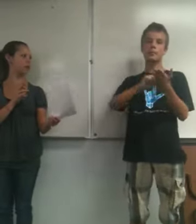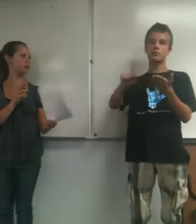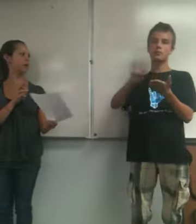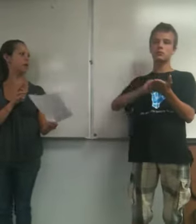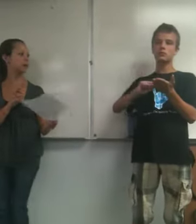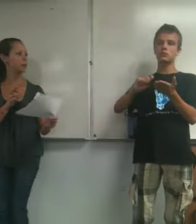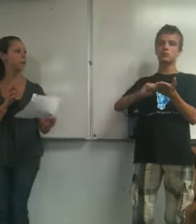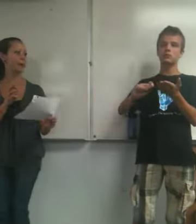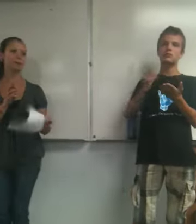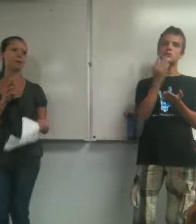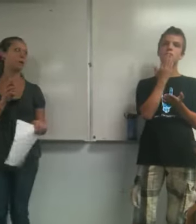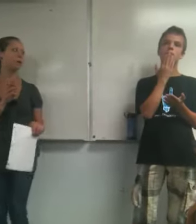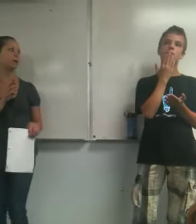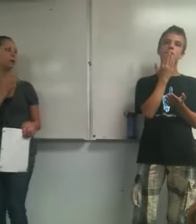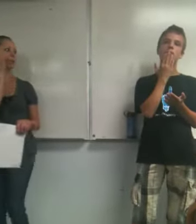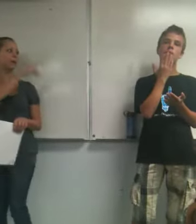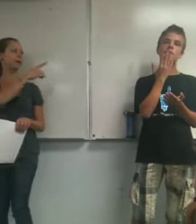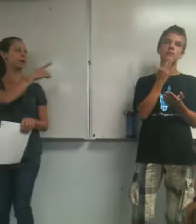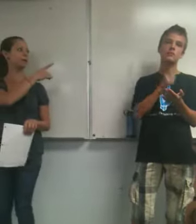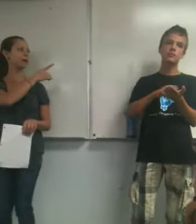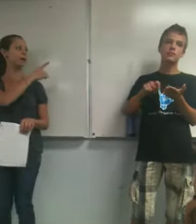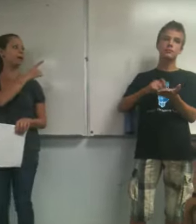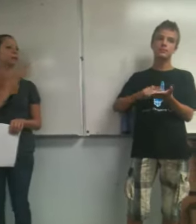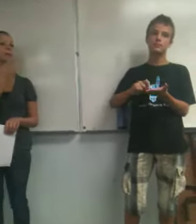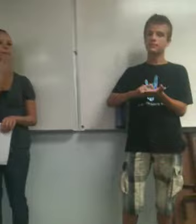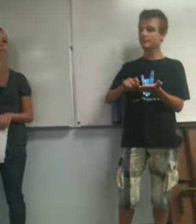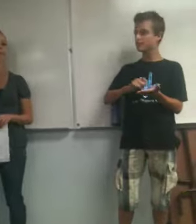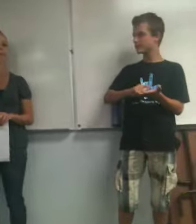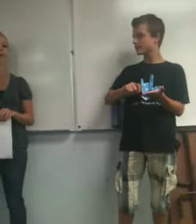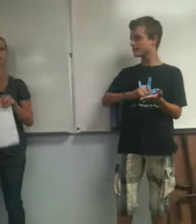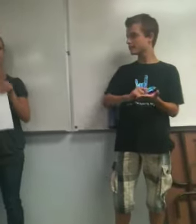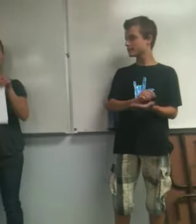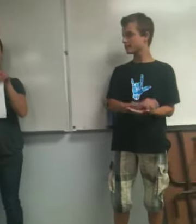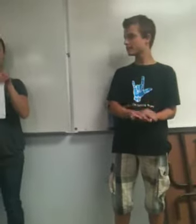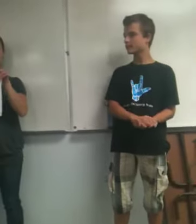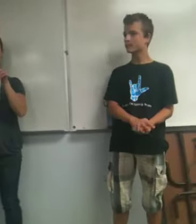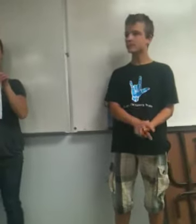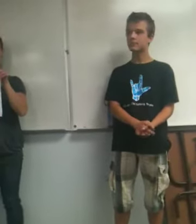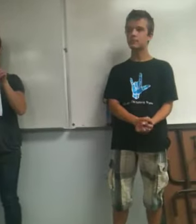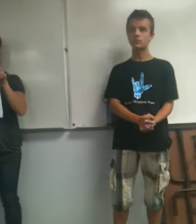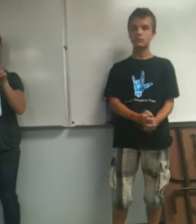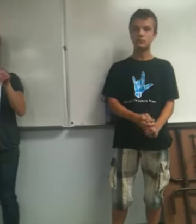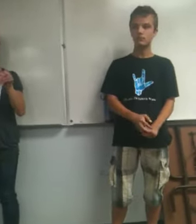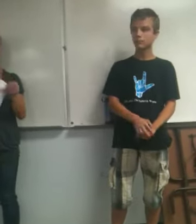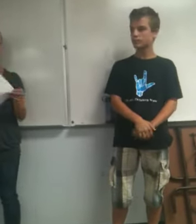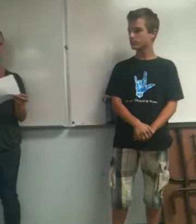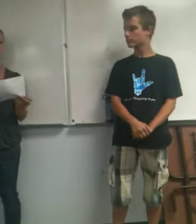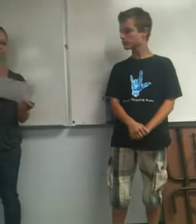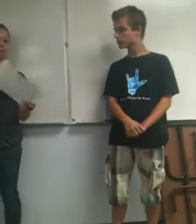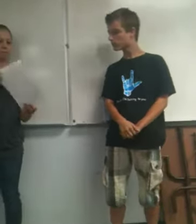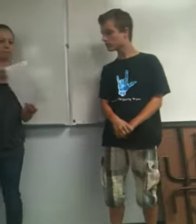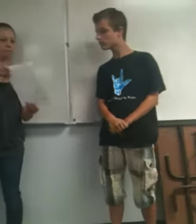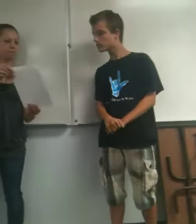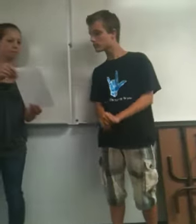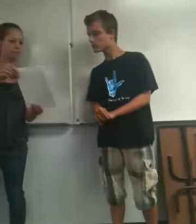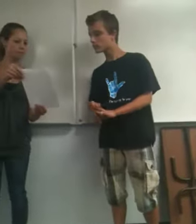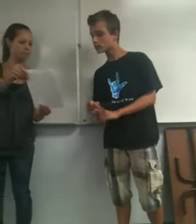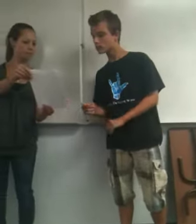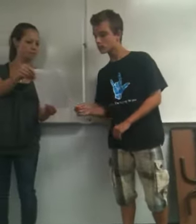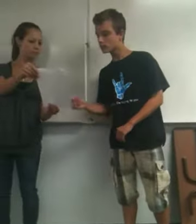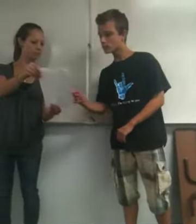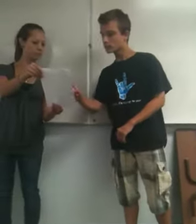6, color pencil. So that sign is color, and then you just add pencil.